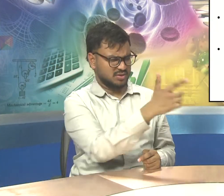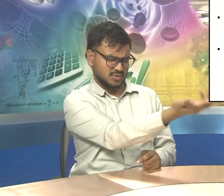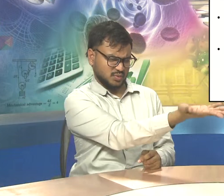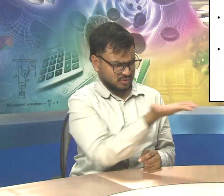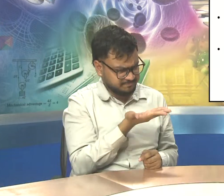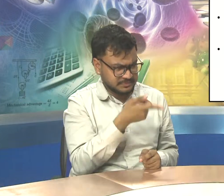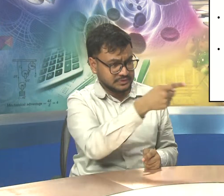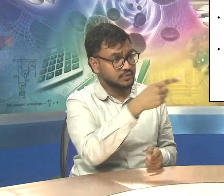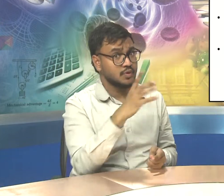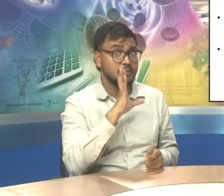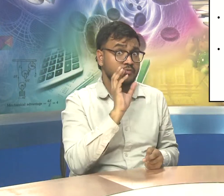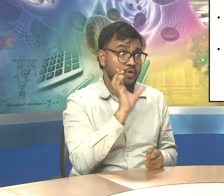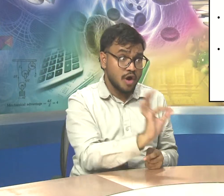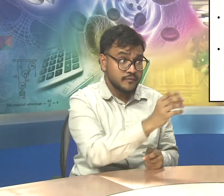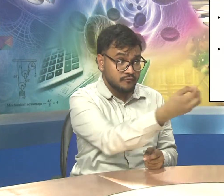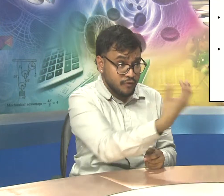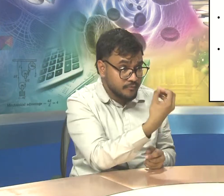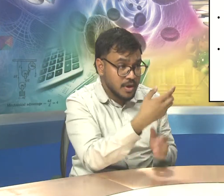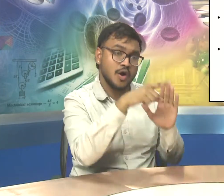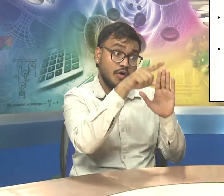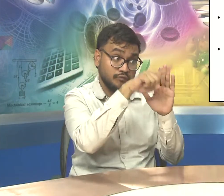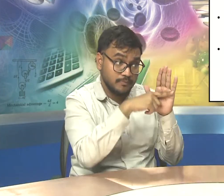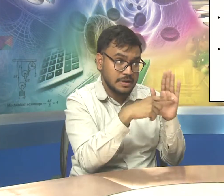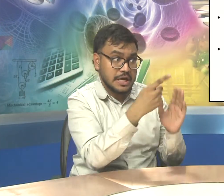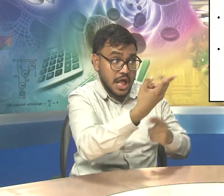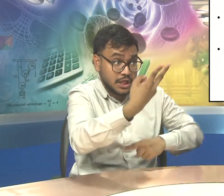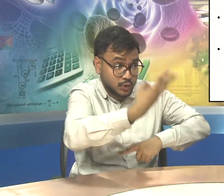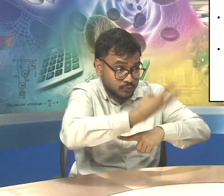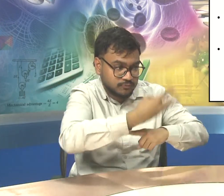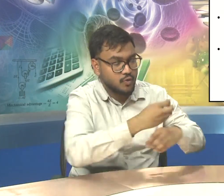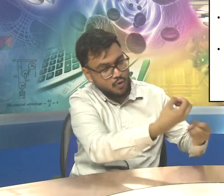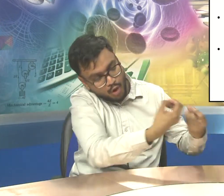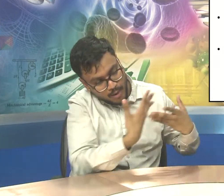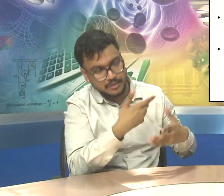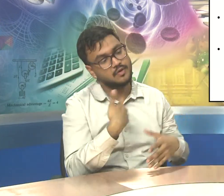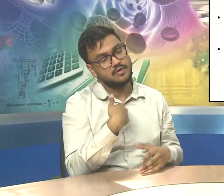can talk about what is real and what is not real.